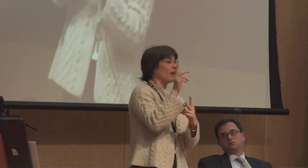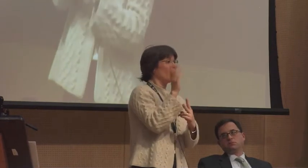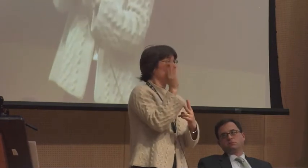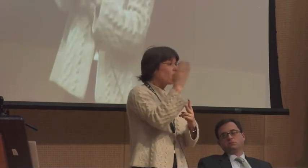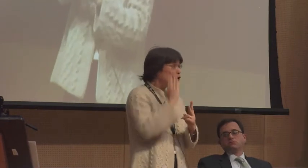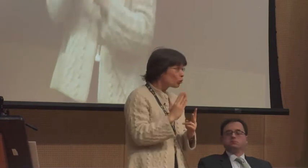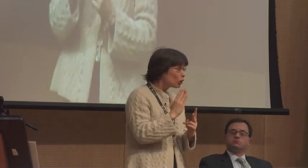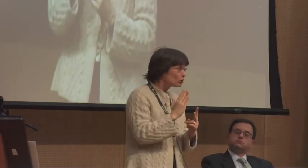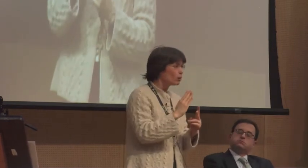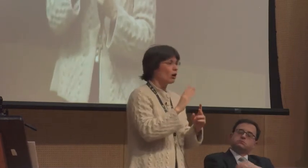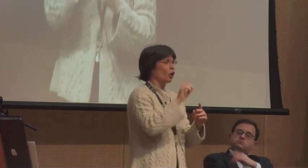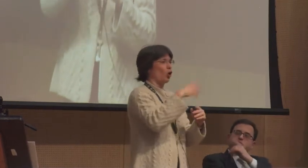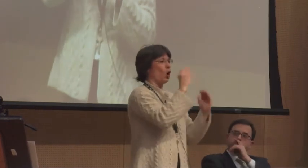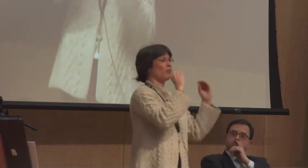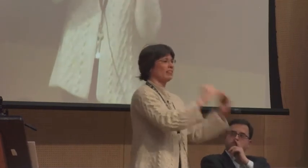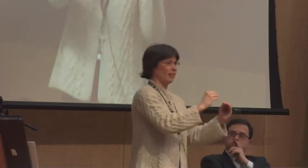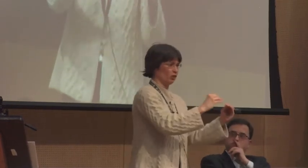The lecturers only teach.